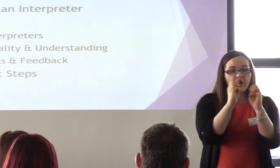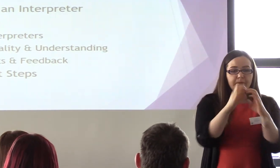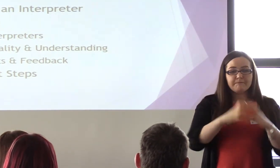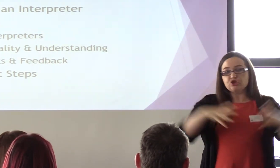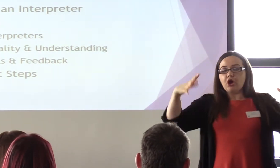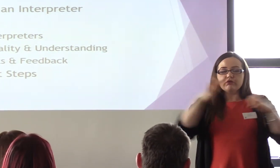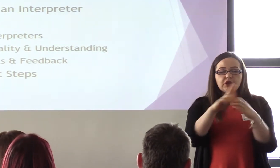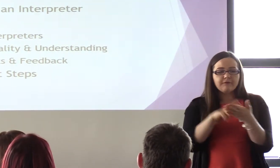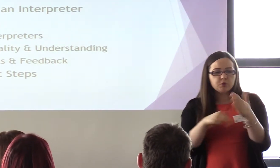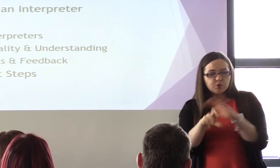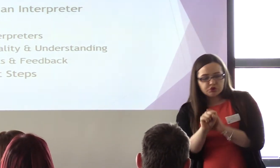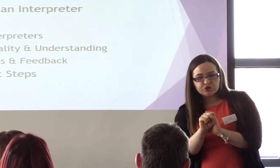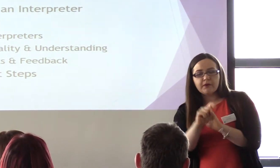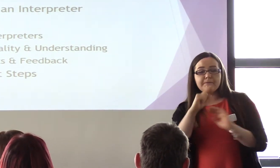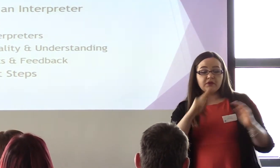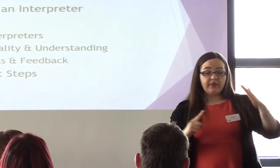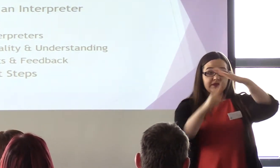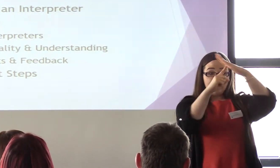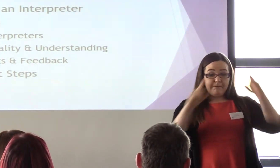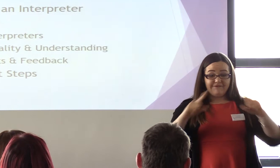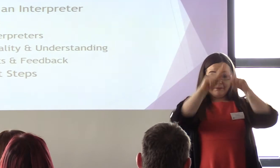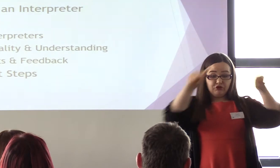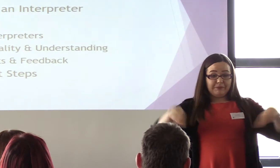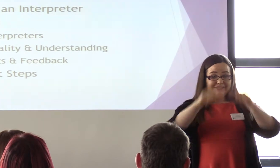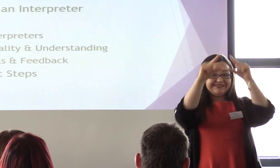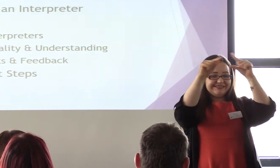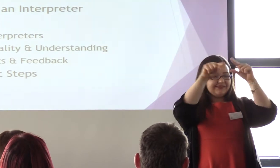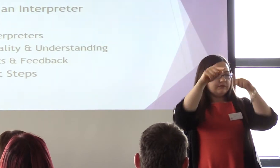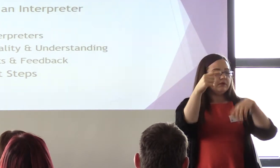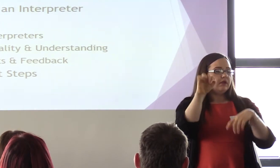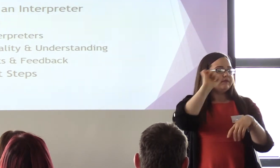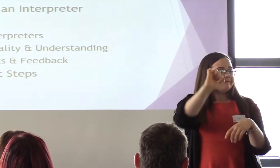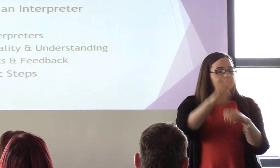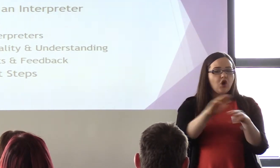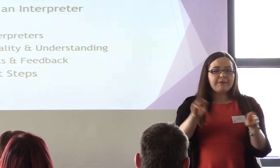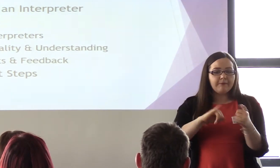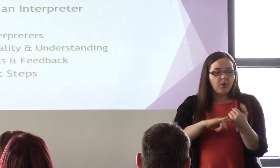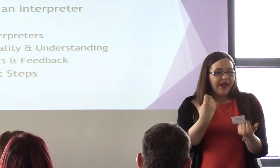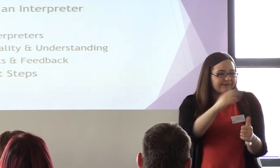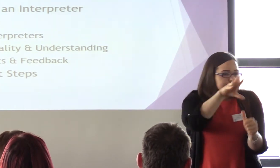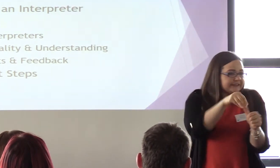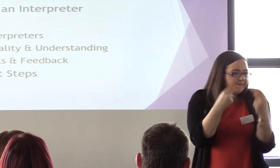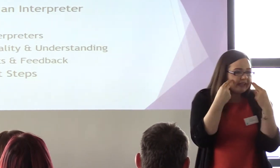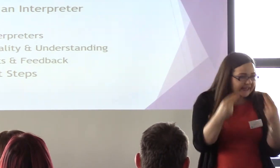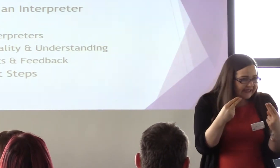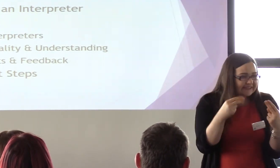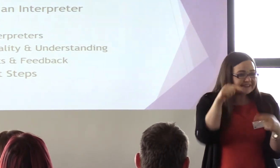And so this is designed teaching for the majority of your students. And at the top of that pyramid, it talks about people who